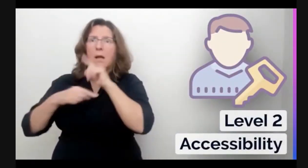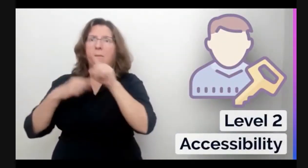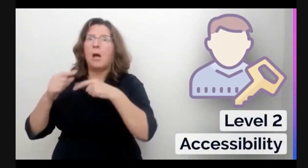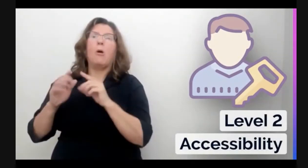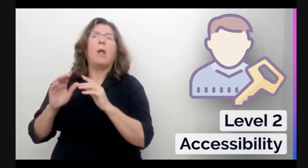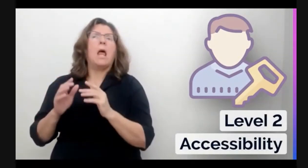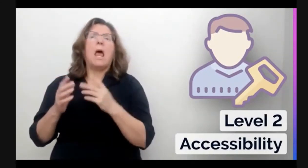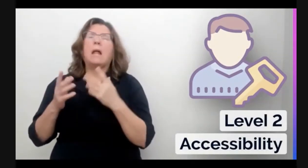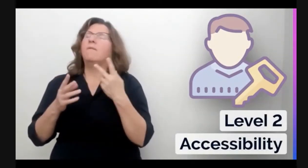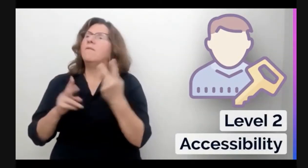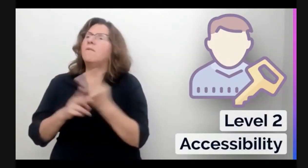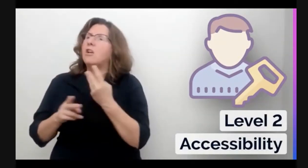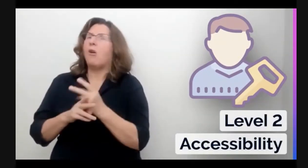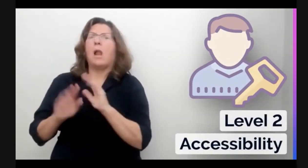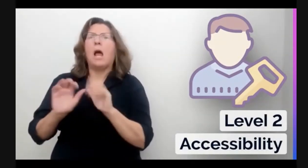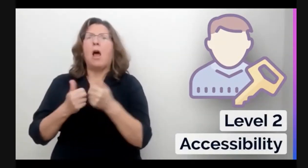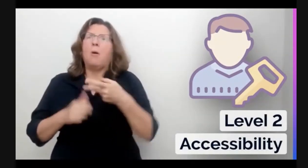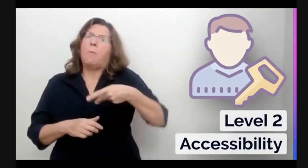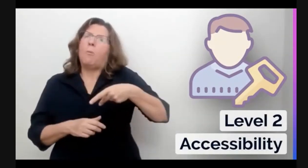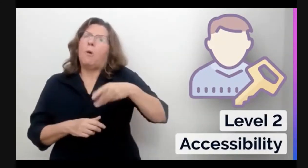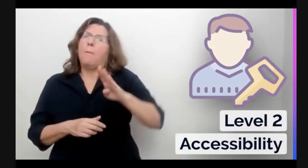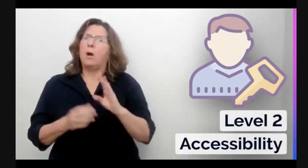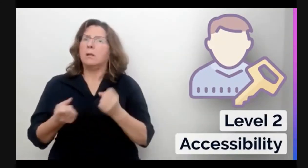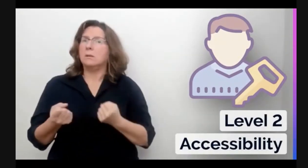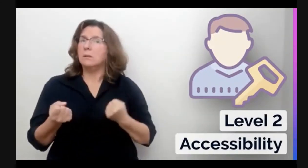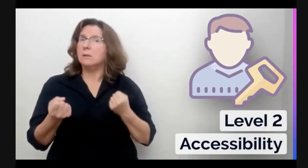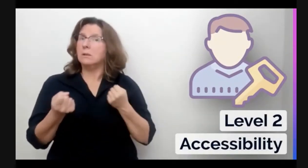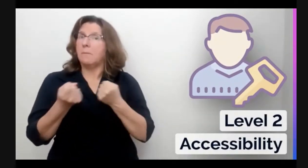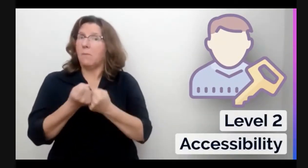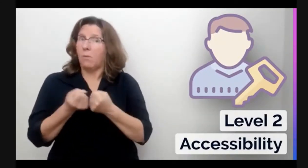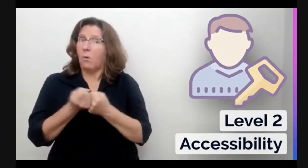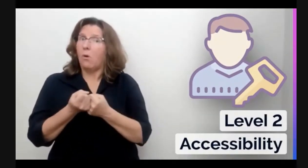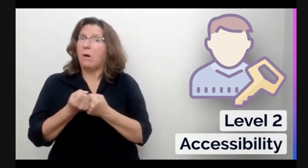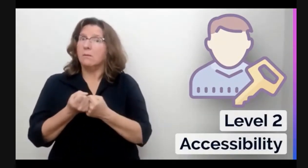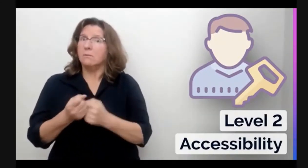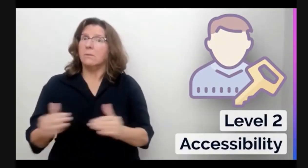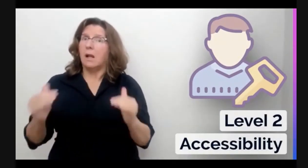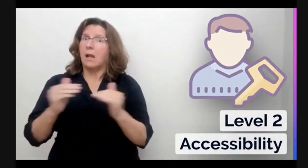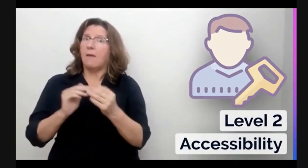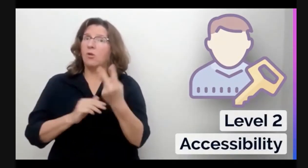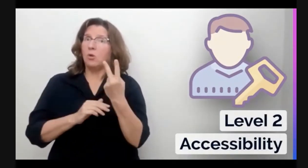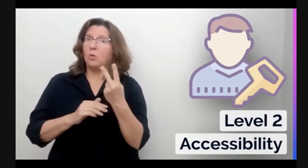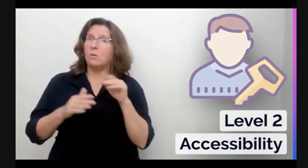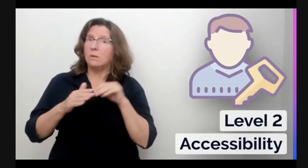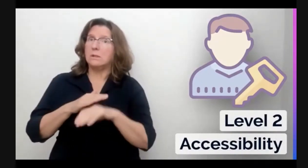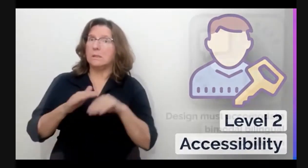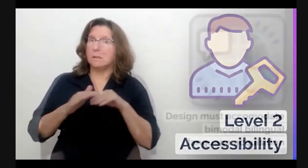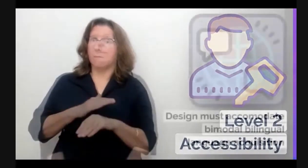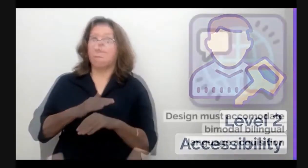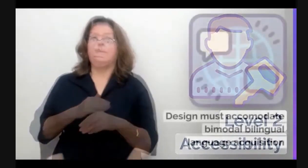Now we're going to move on to exploring how PressBooks supports Level 2 accessibility.